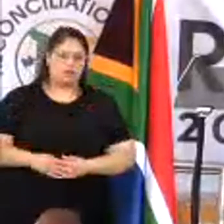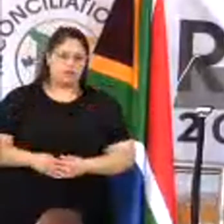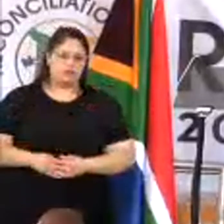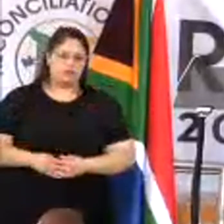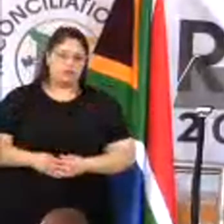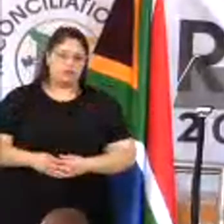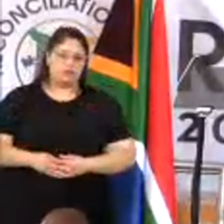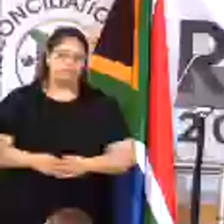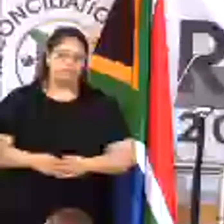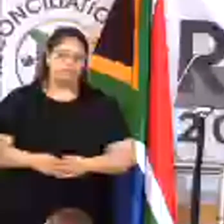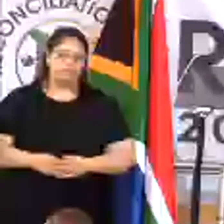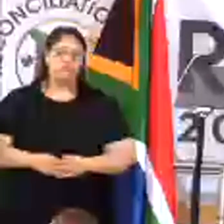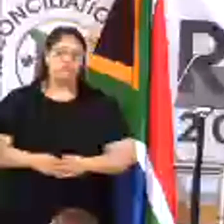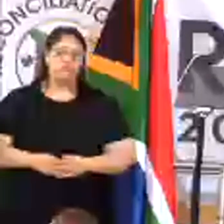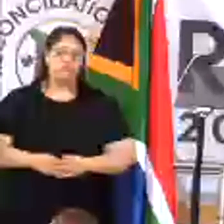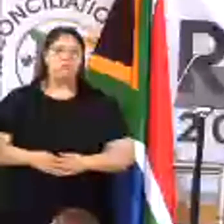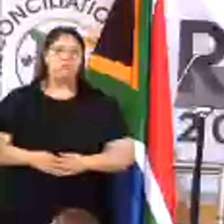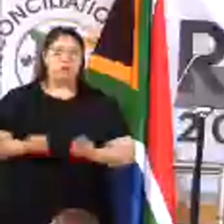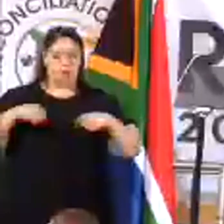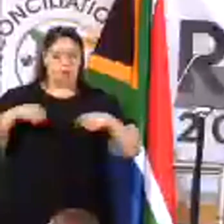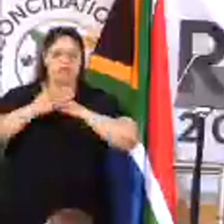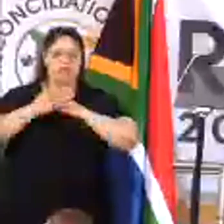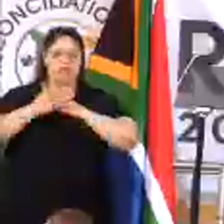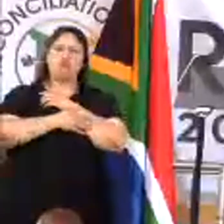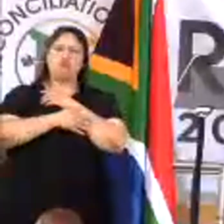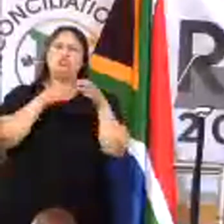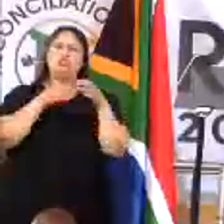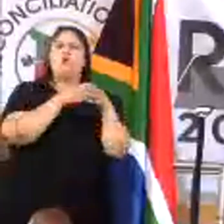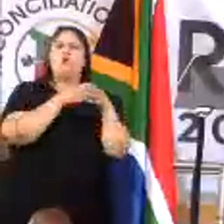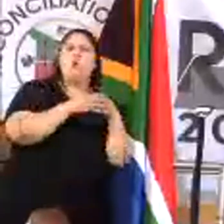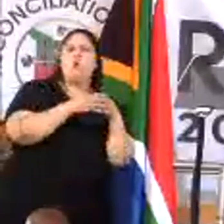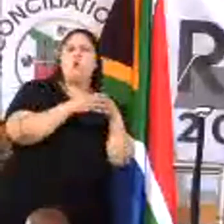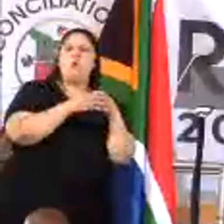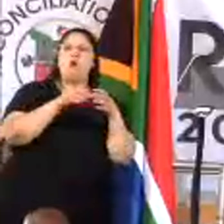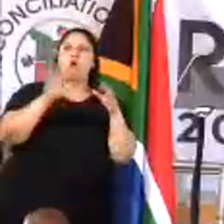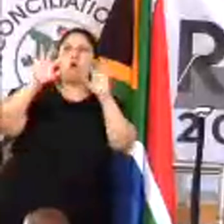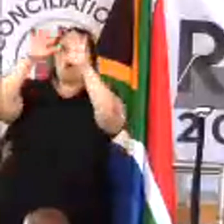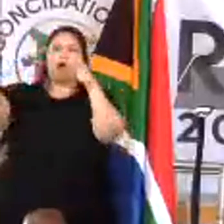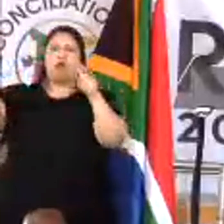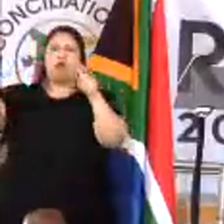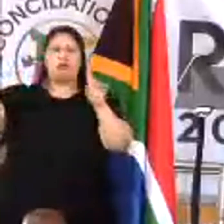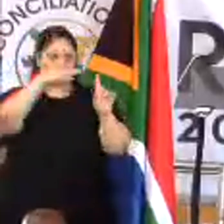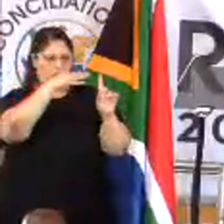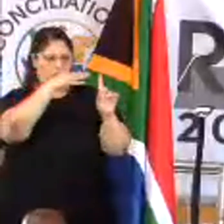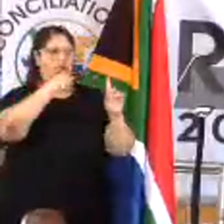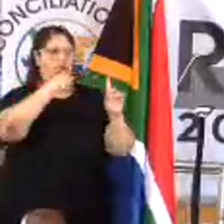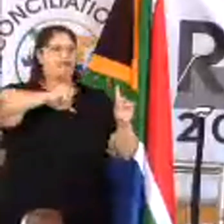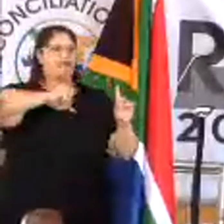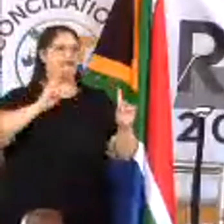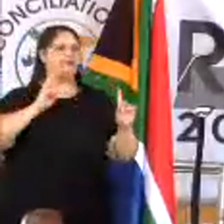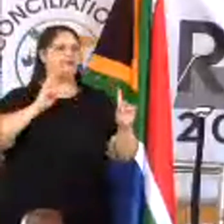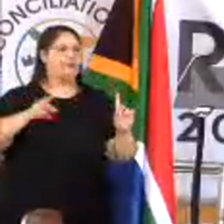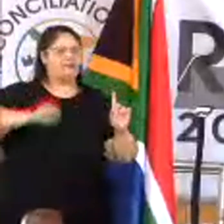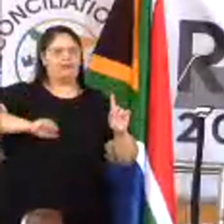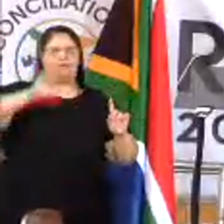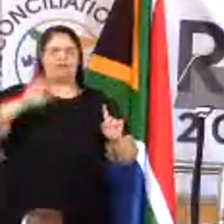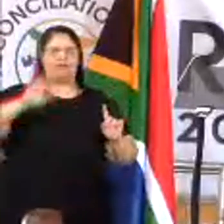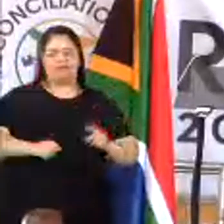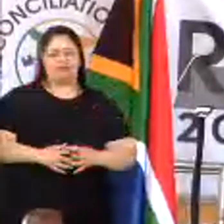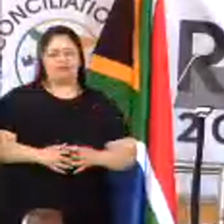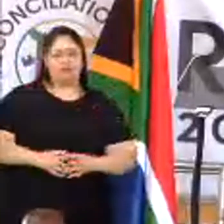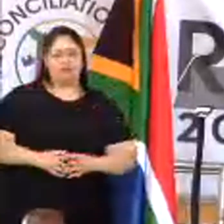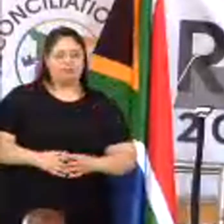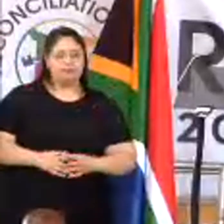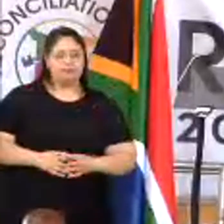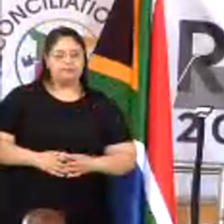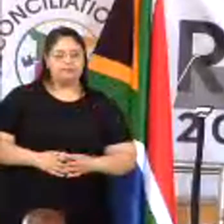The small country that we are, they will be looking at us as South Africa.